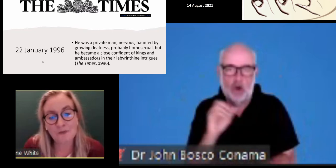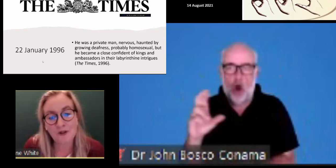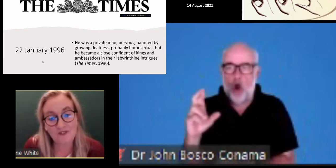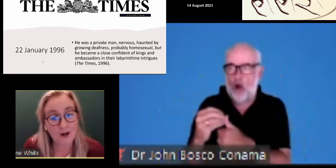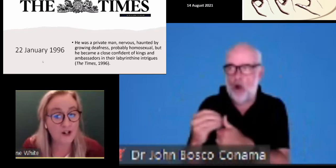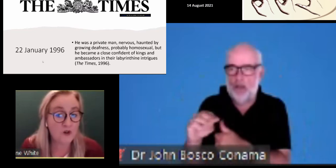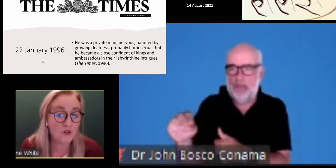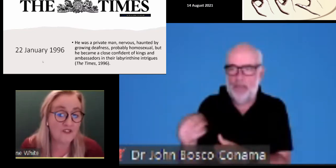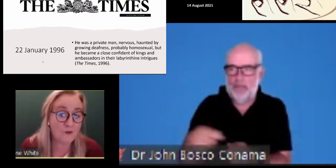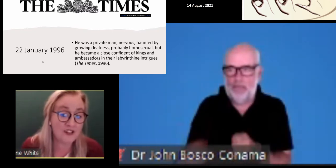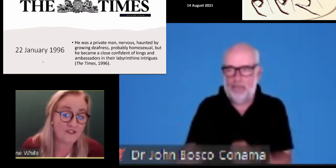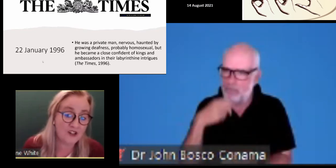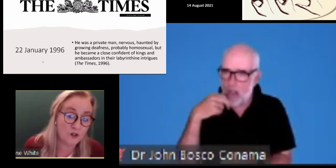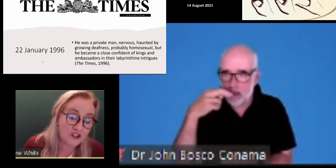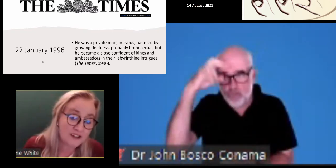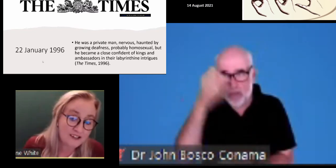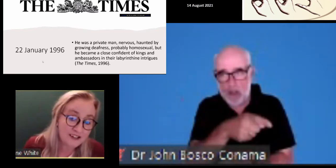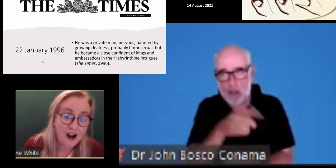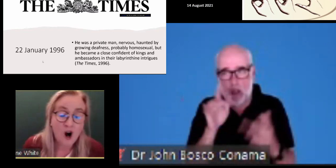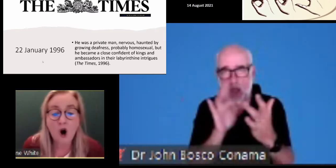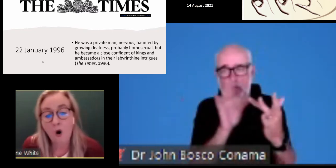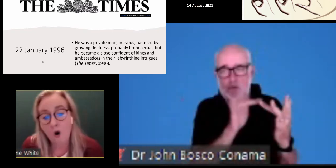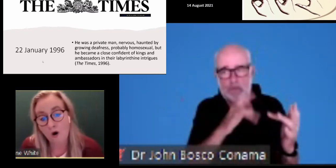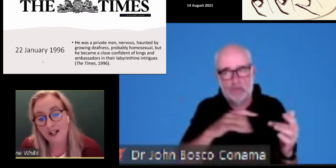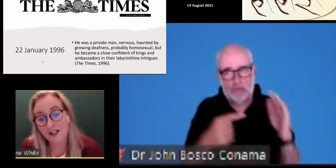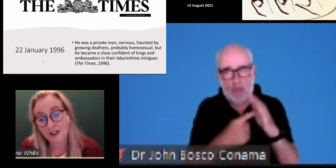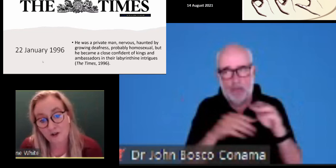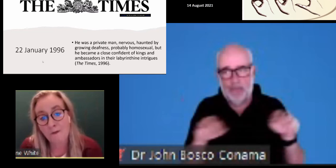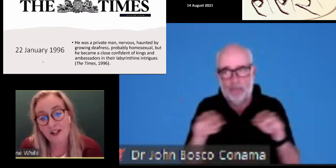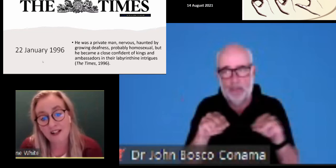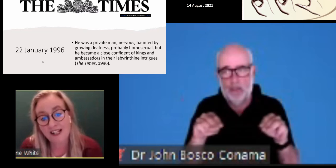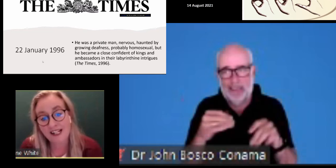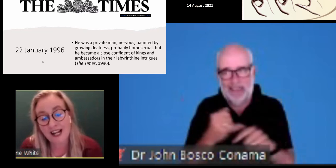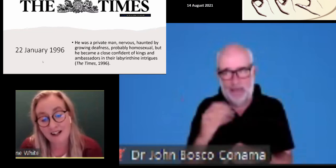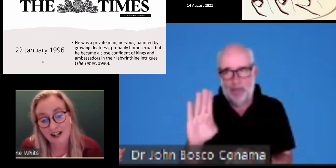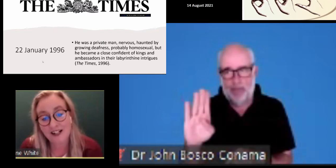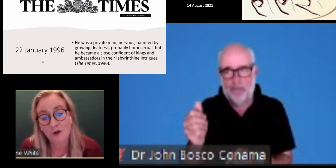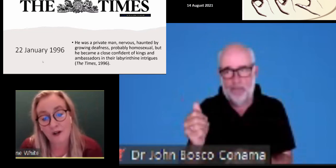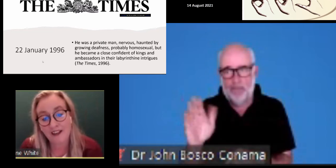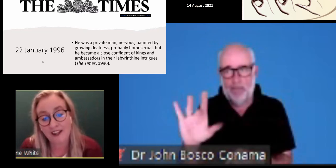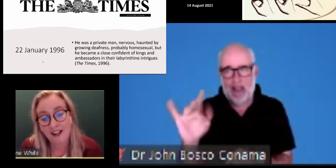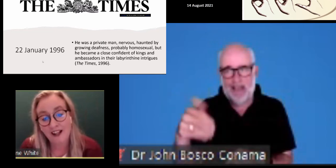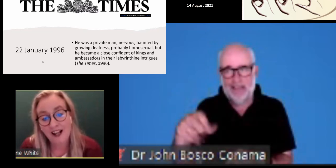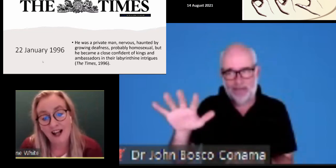put to fire. We don't know if that was of his wishes or because, remember that he had contact with